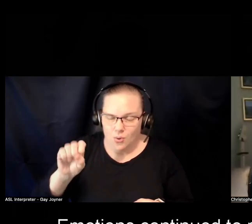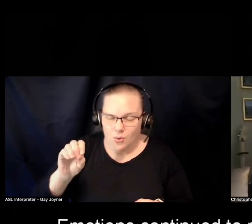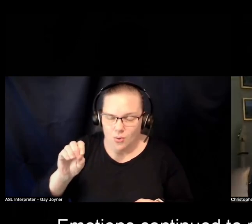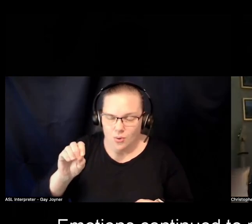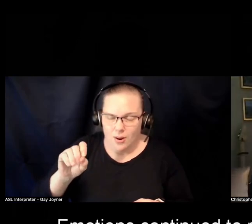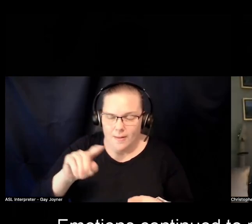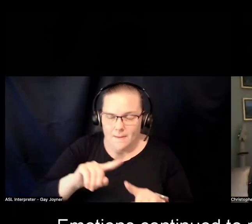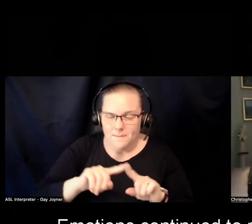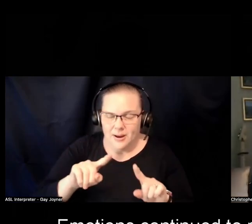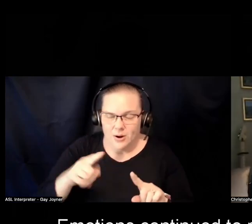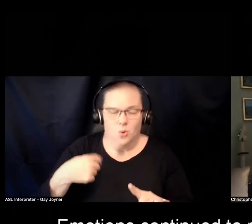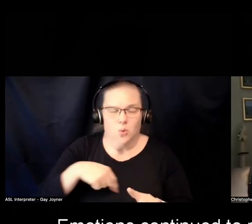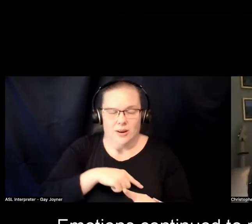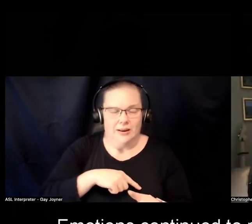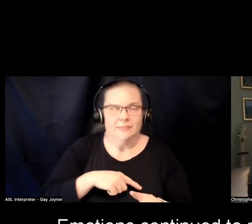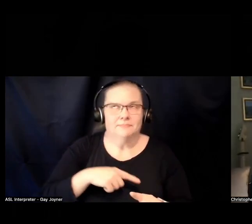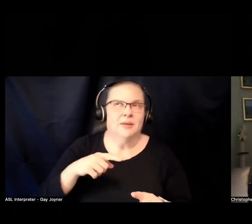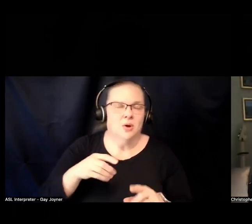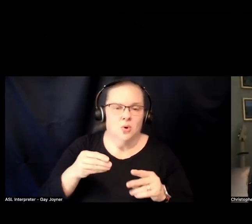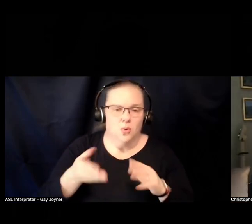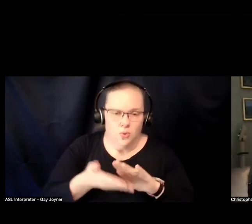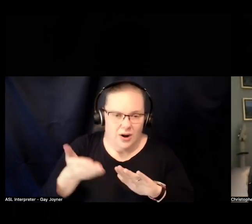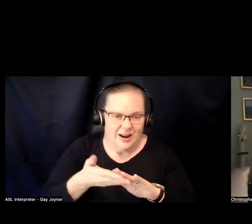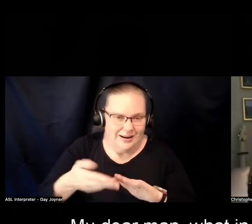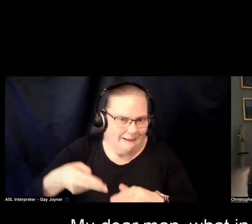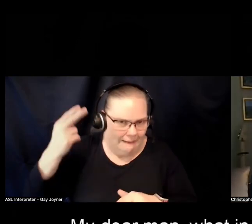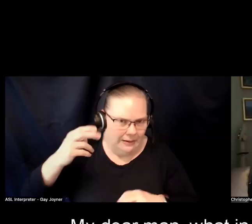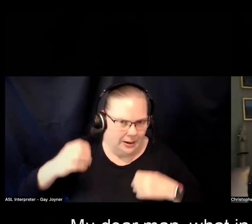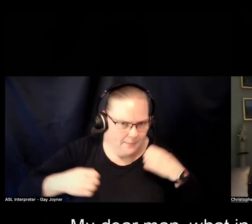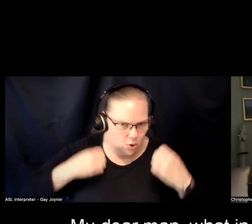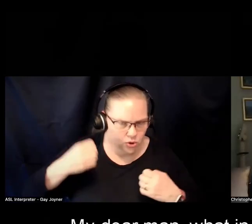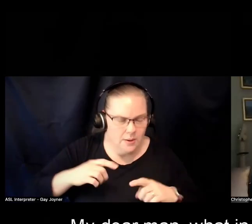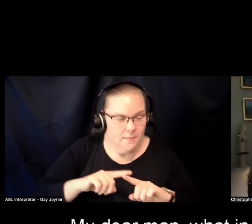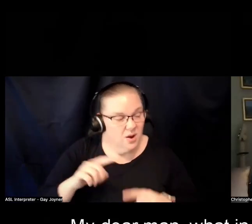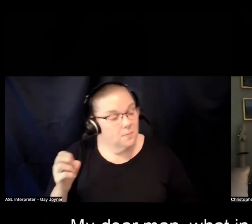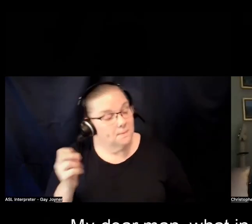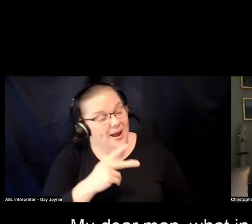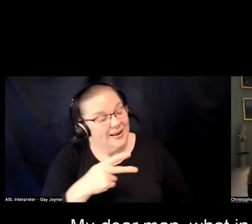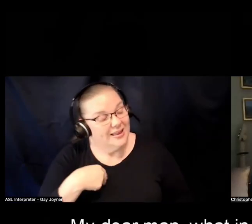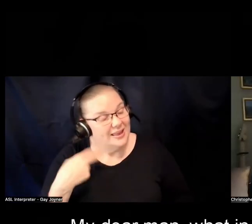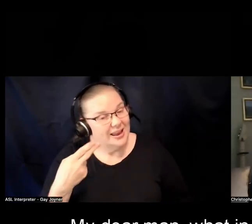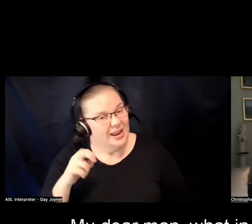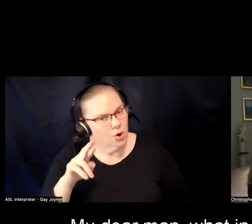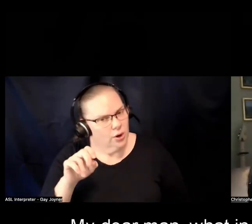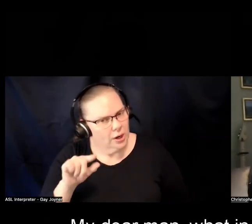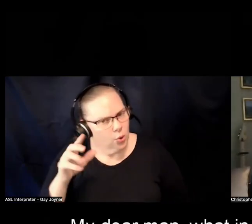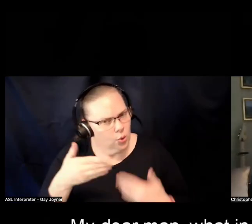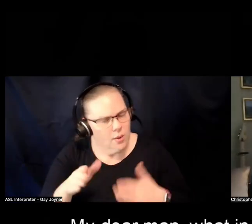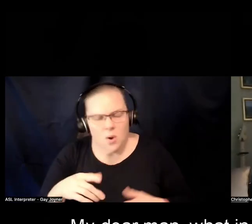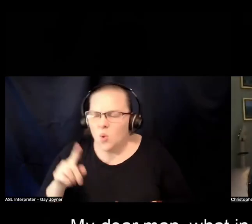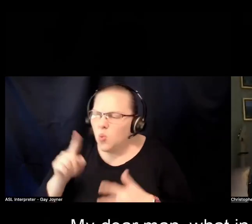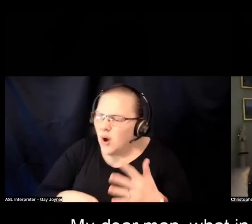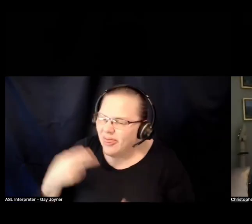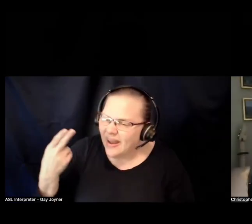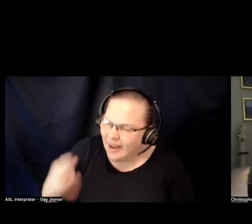Emotions continued to run high once back in the hearing room. "My dear man, what in hell is the matter with you?" Anna demanded of